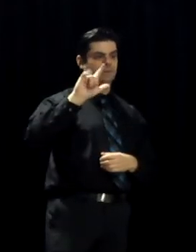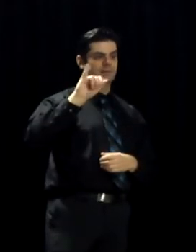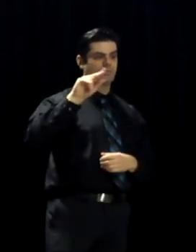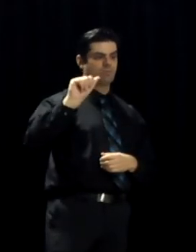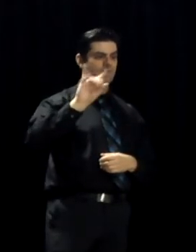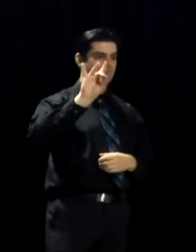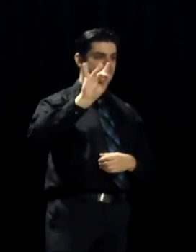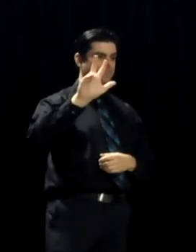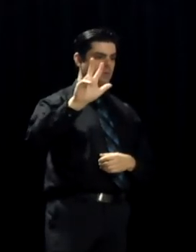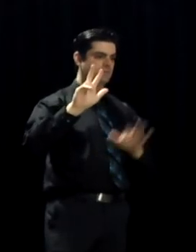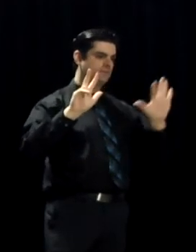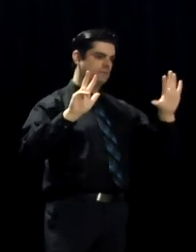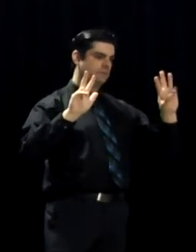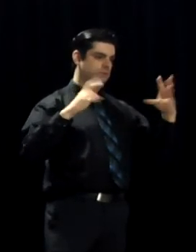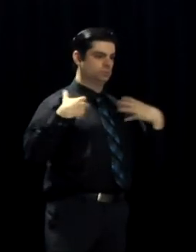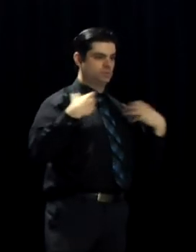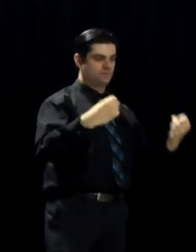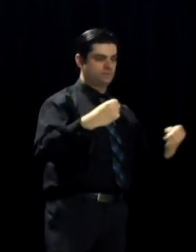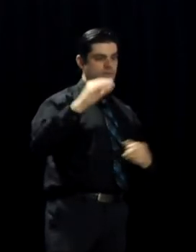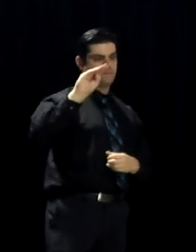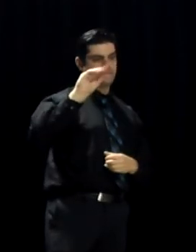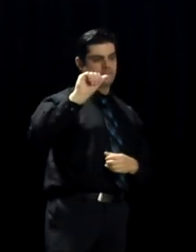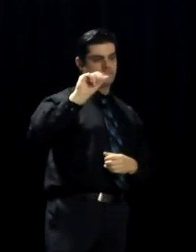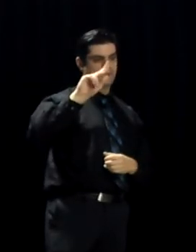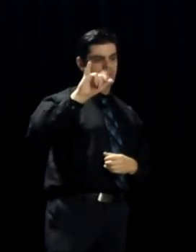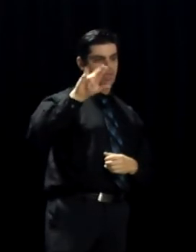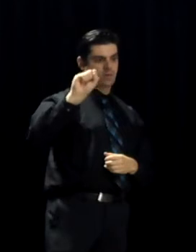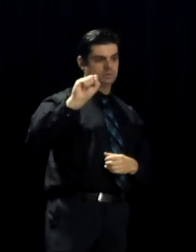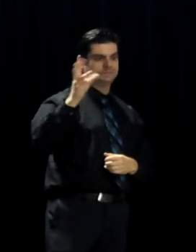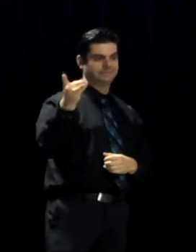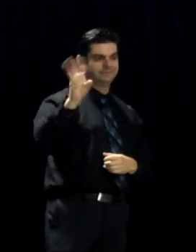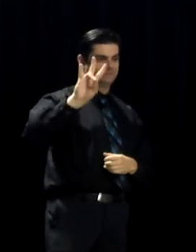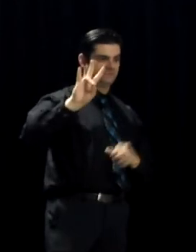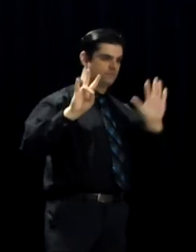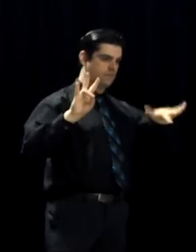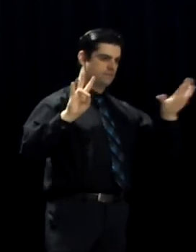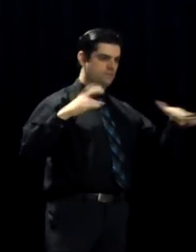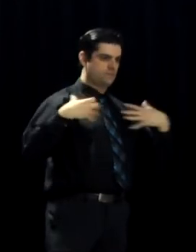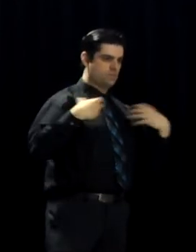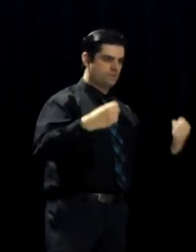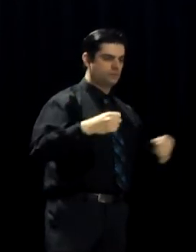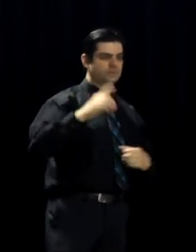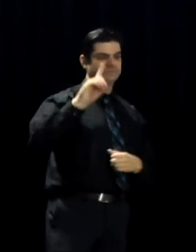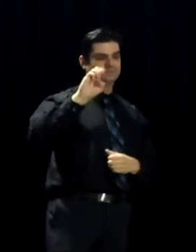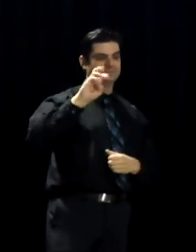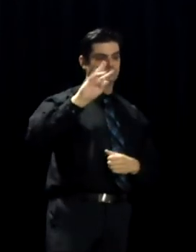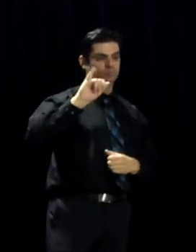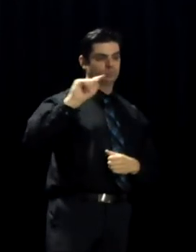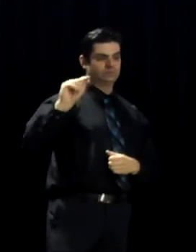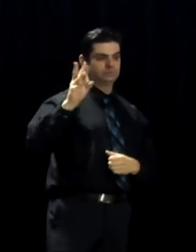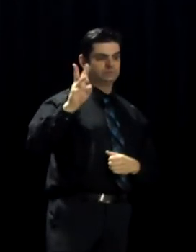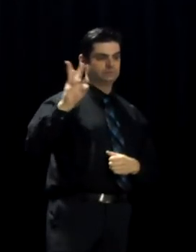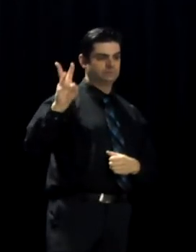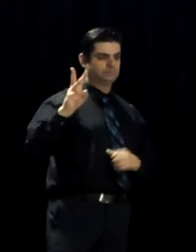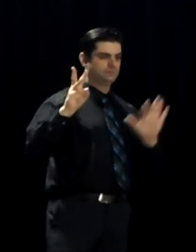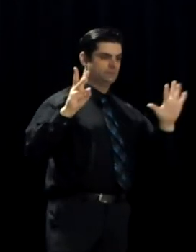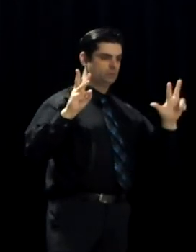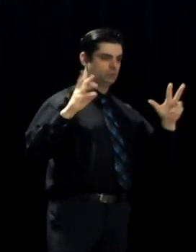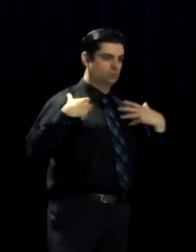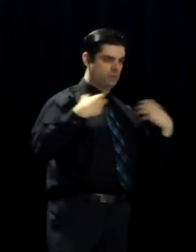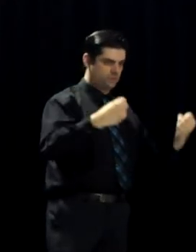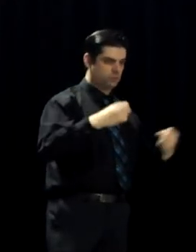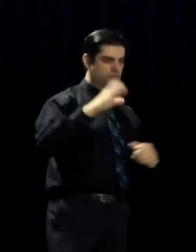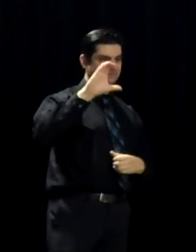recoveries. Manly is 67, 55 recoveries. DeWitt, 66, 53 recoveries.